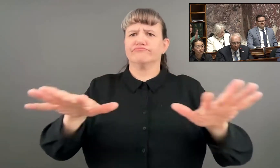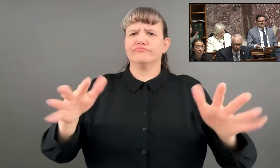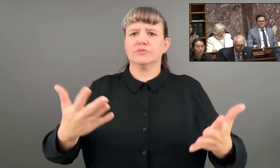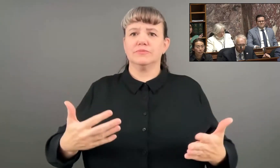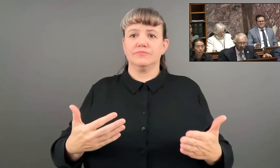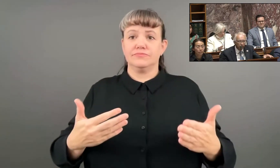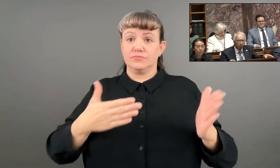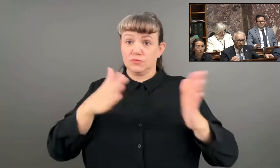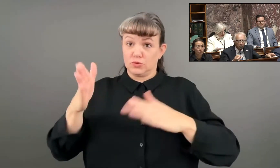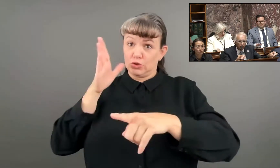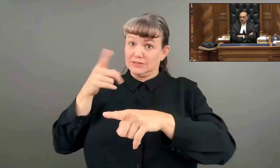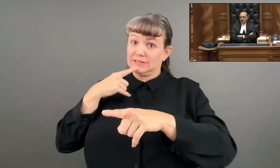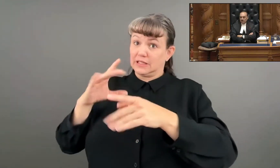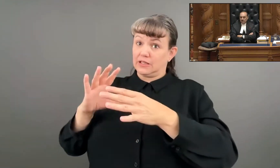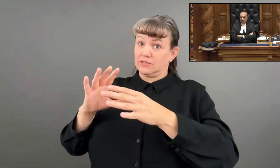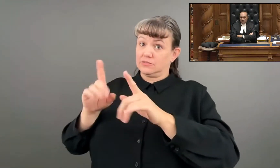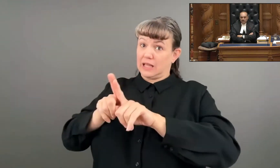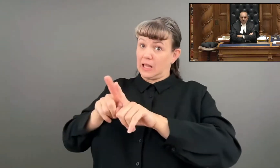hear.